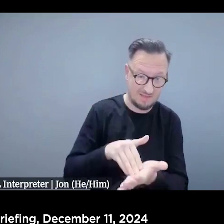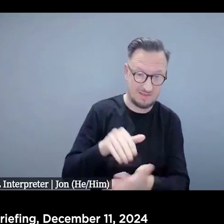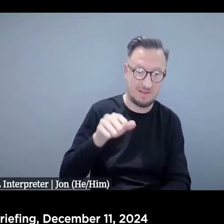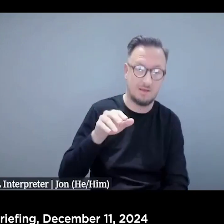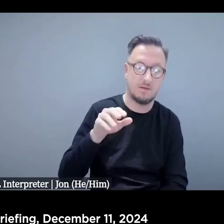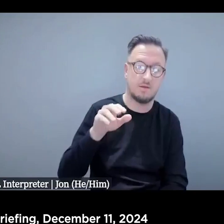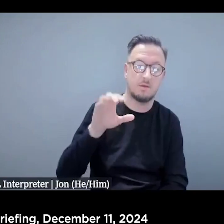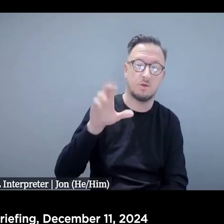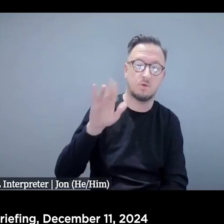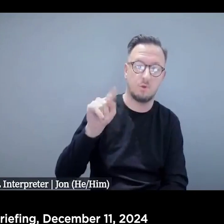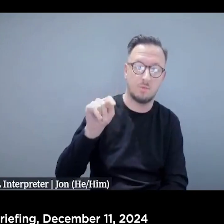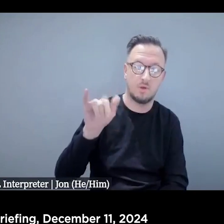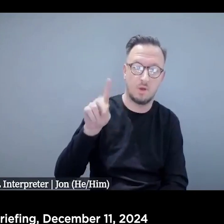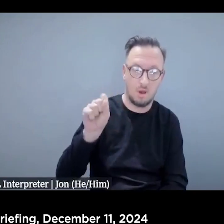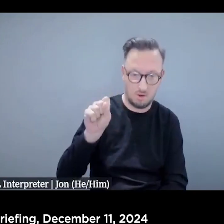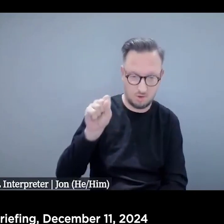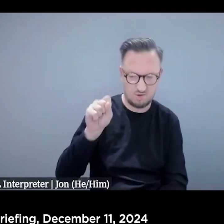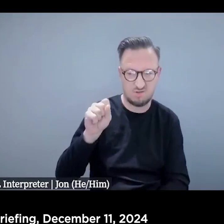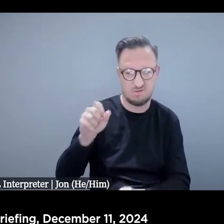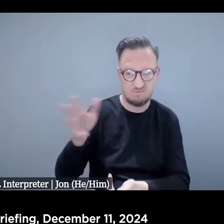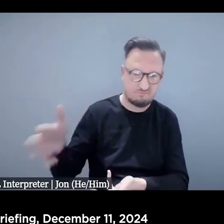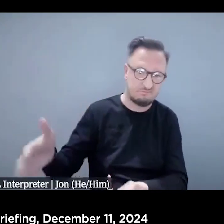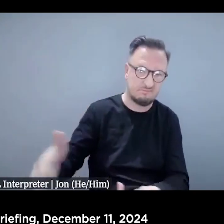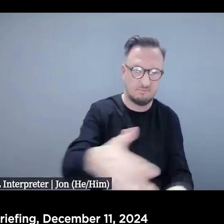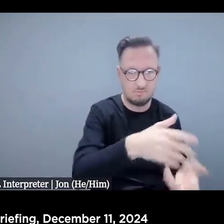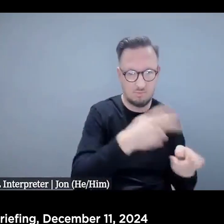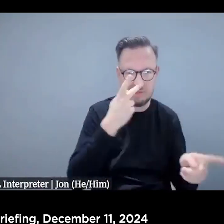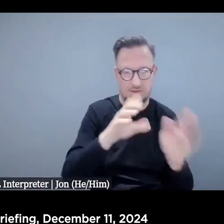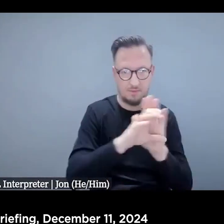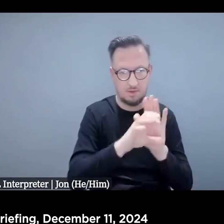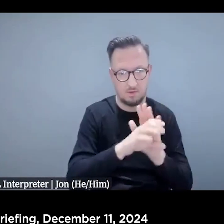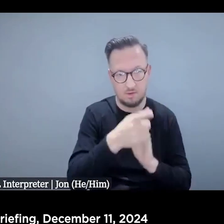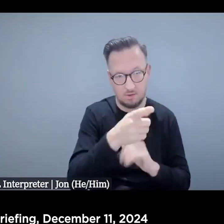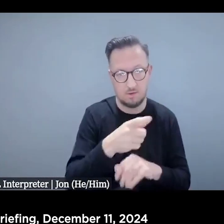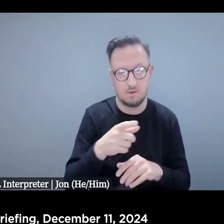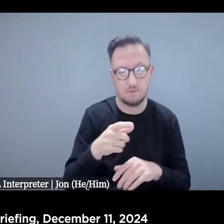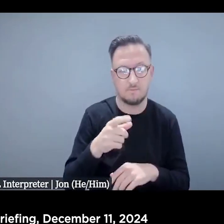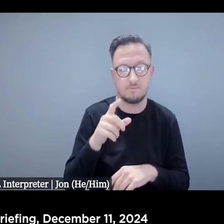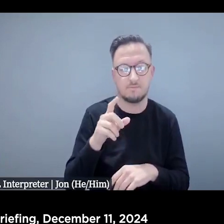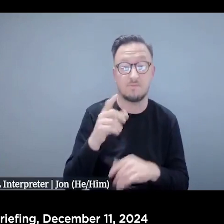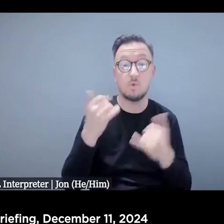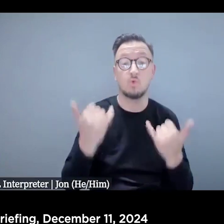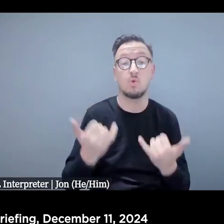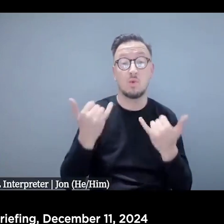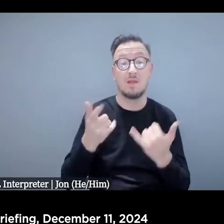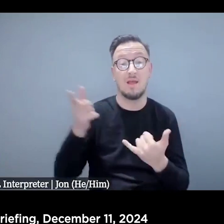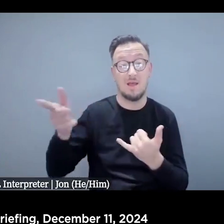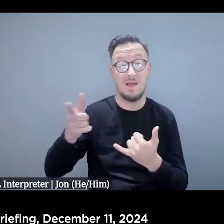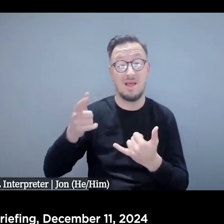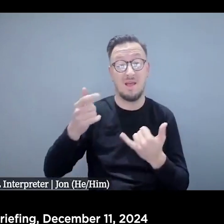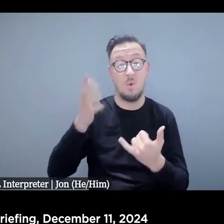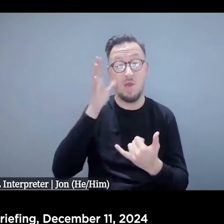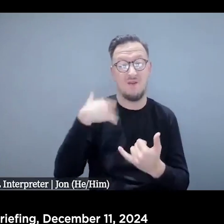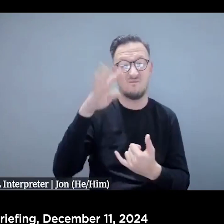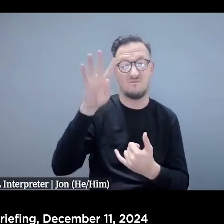175,685 cubic yards of storm debris, as you can see from the graphic. Today, the contractor will have 44 trucks